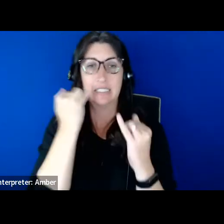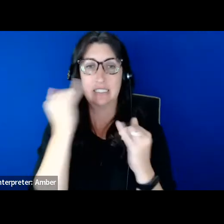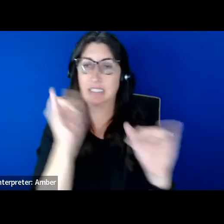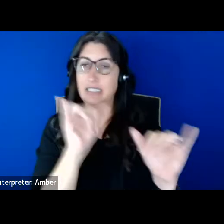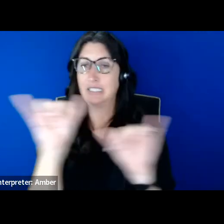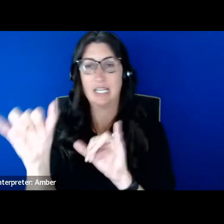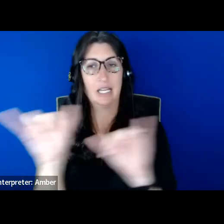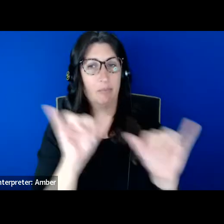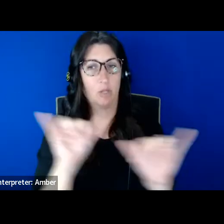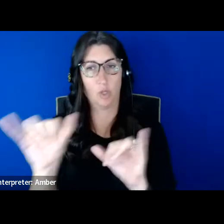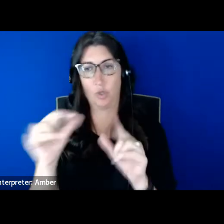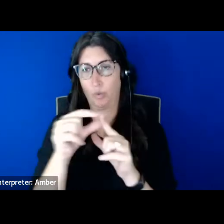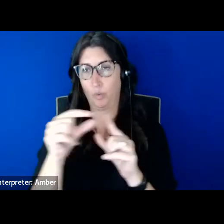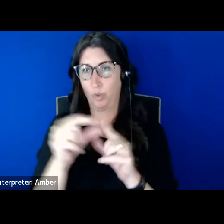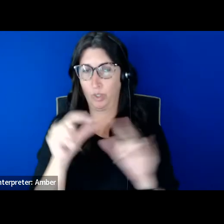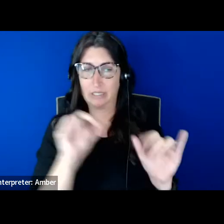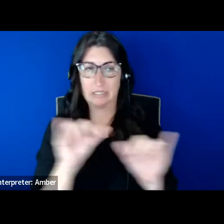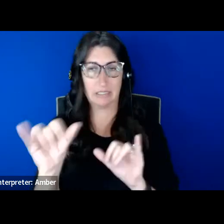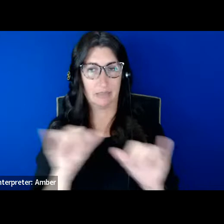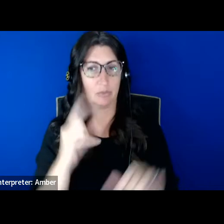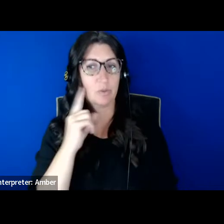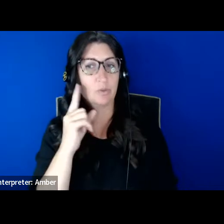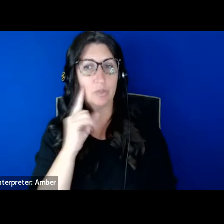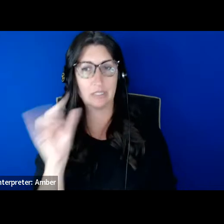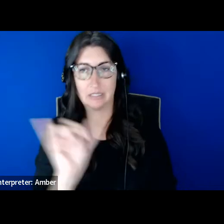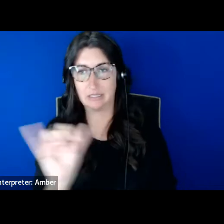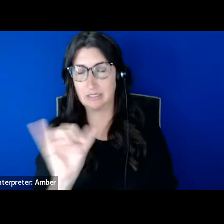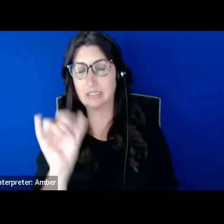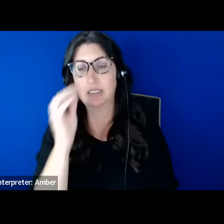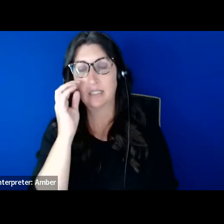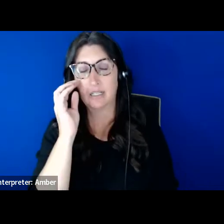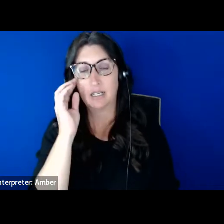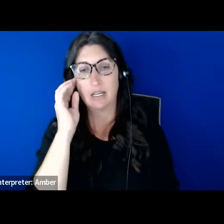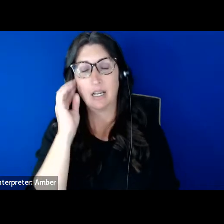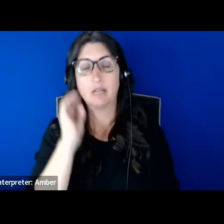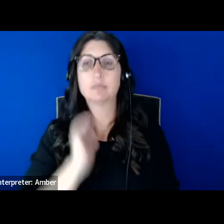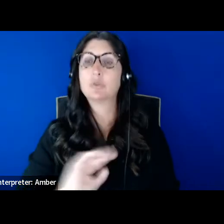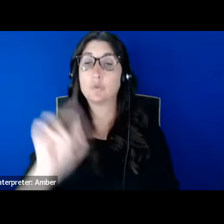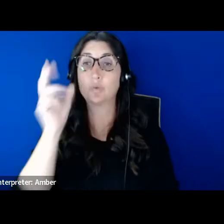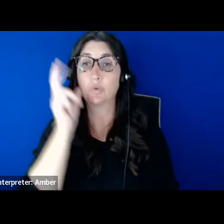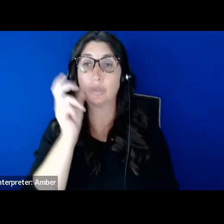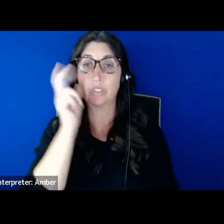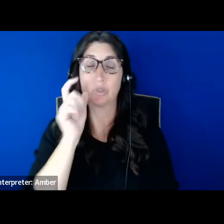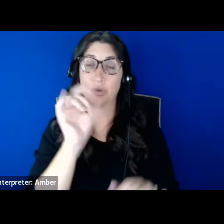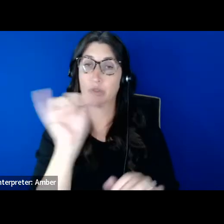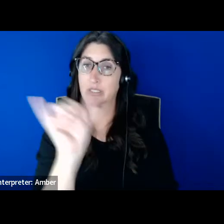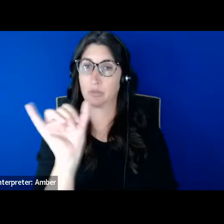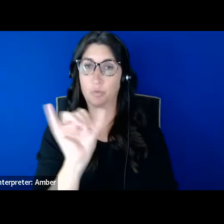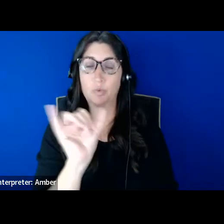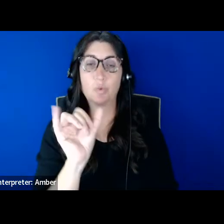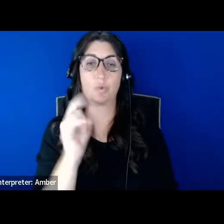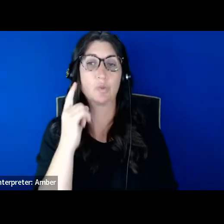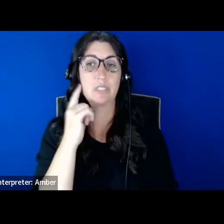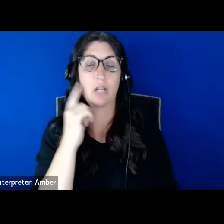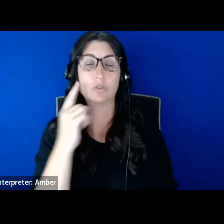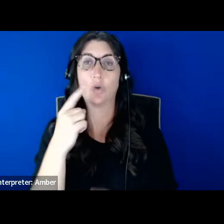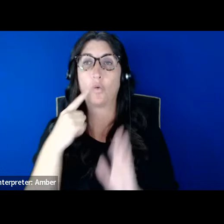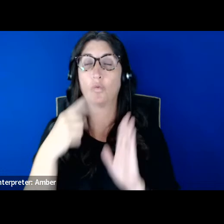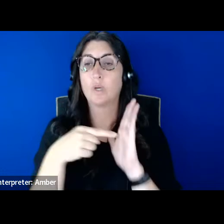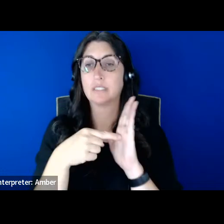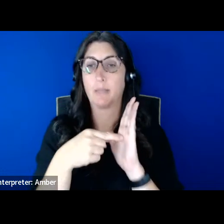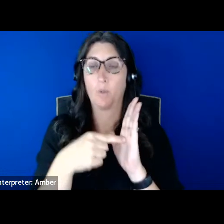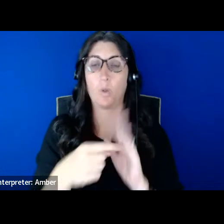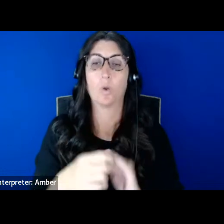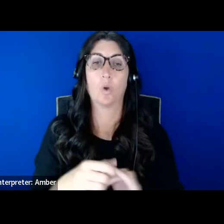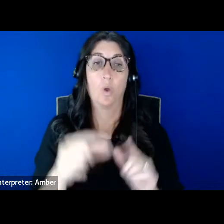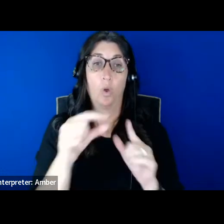words. That you can hear if you, for just to give you an example,